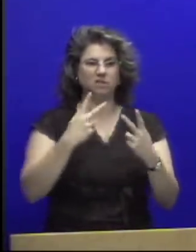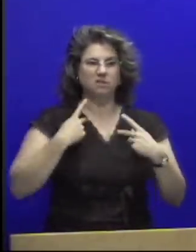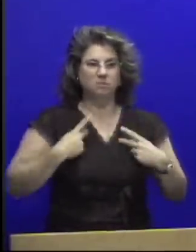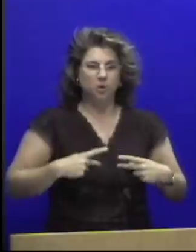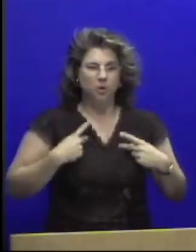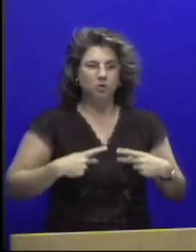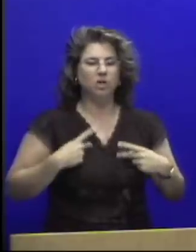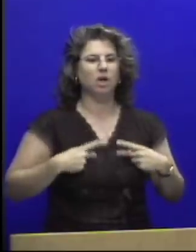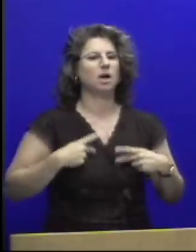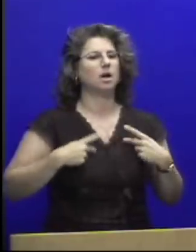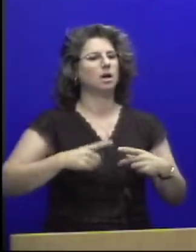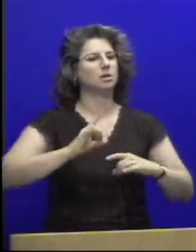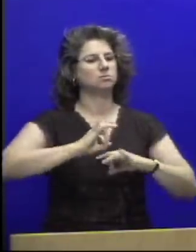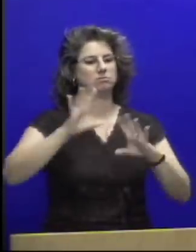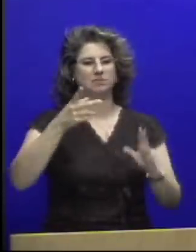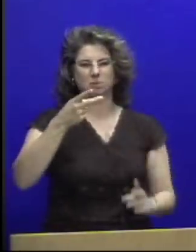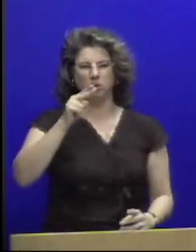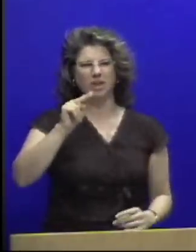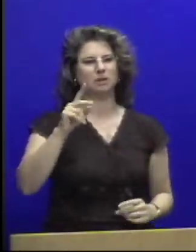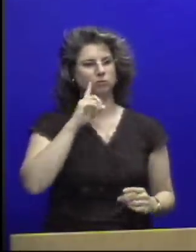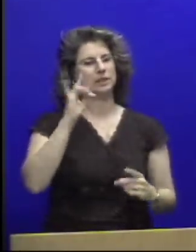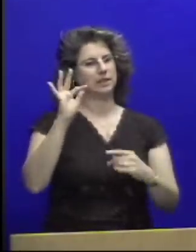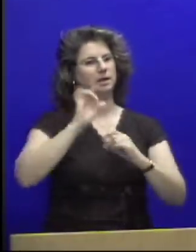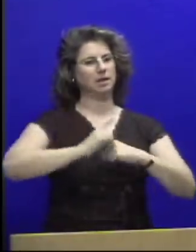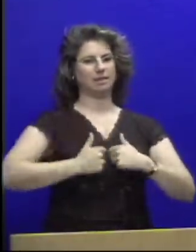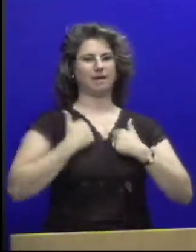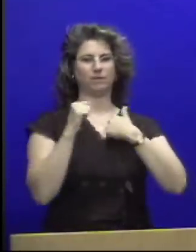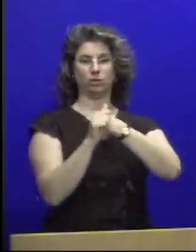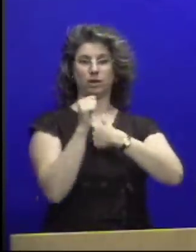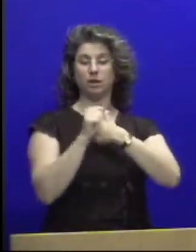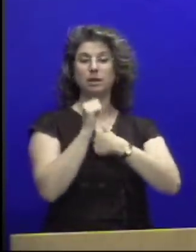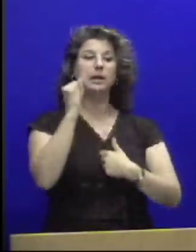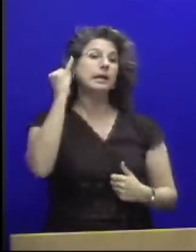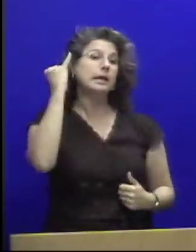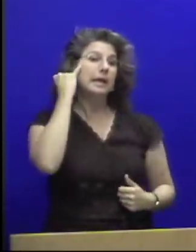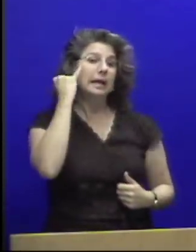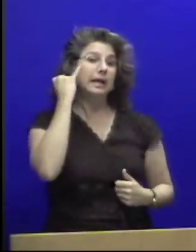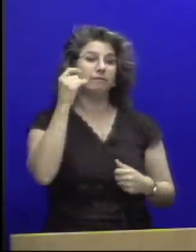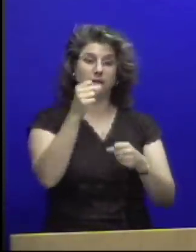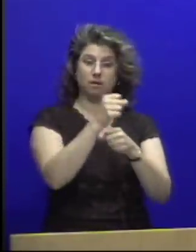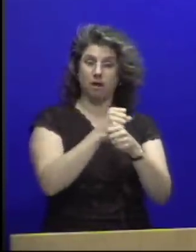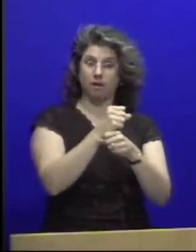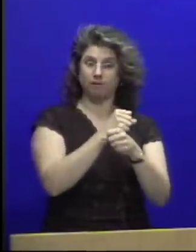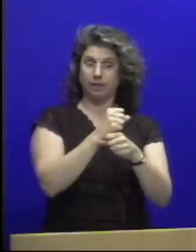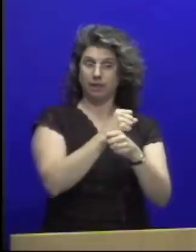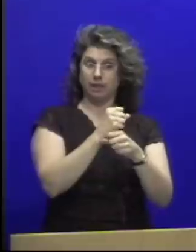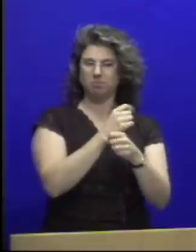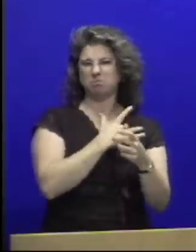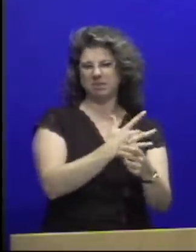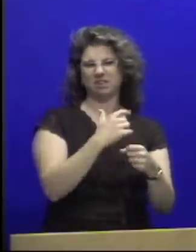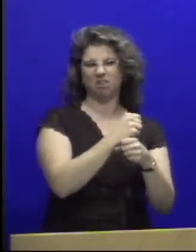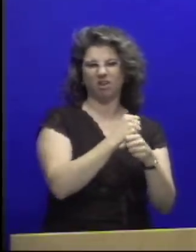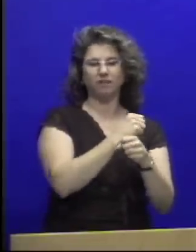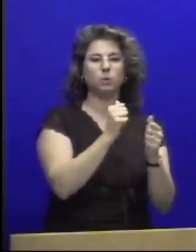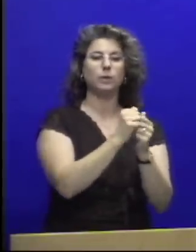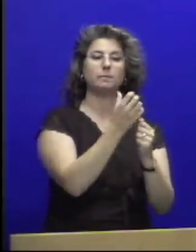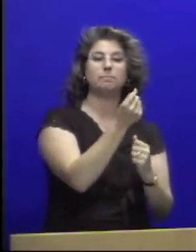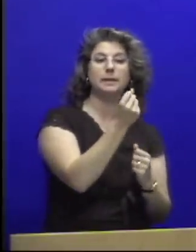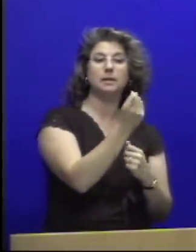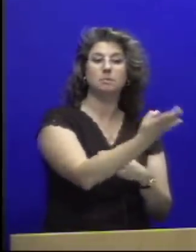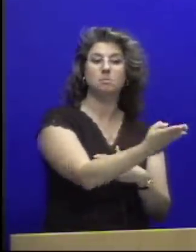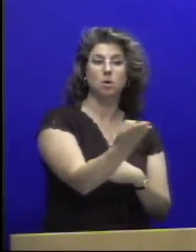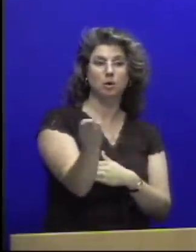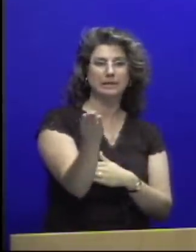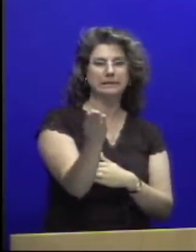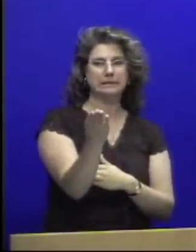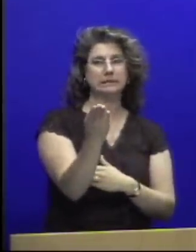which can be life-threatening. So if you do take coffee with milk in the morning, they